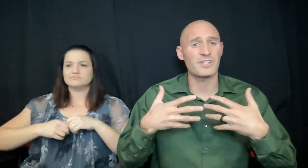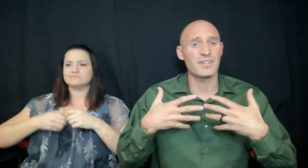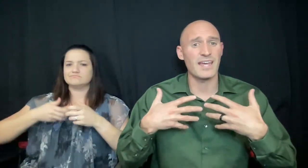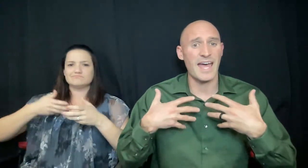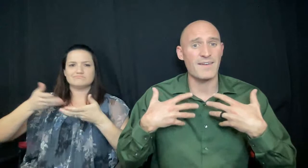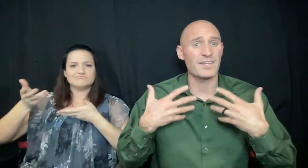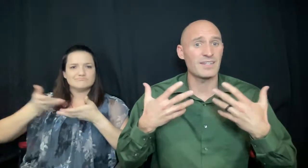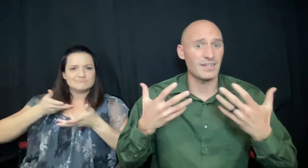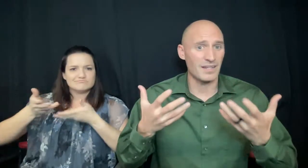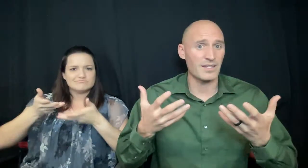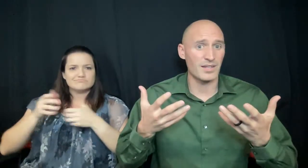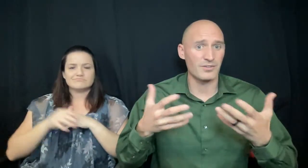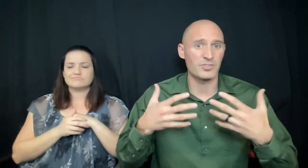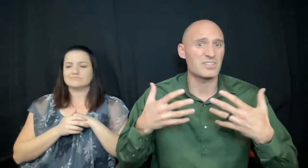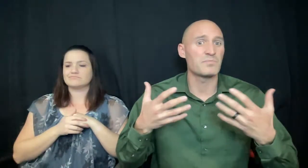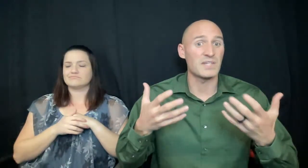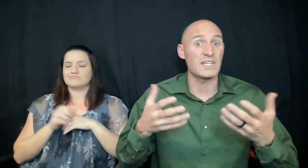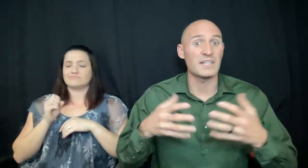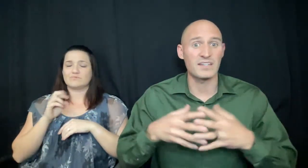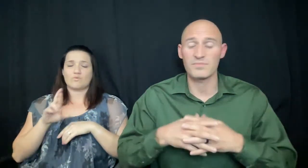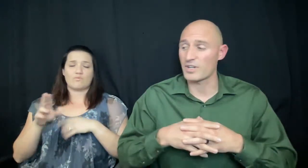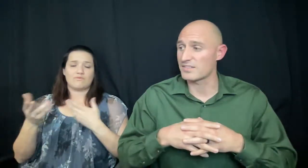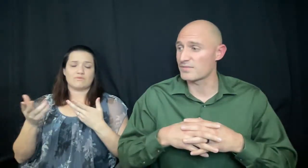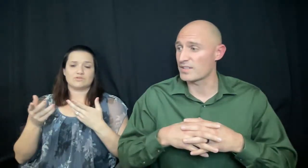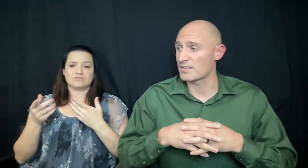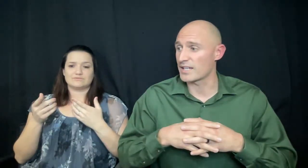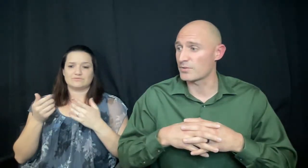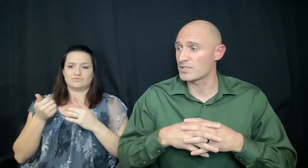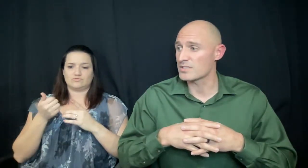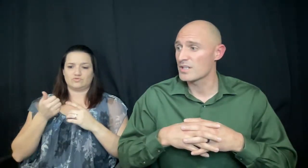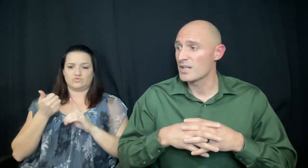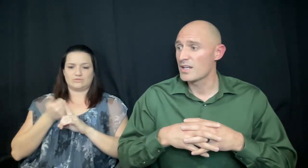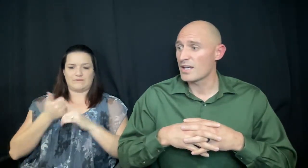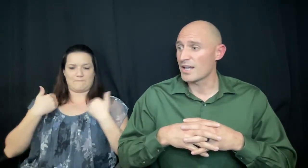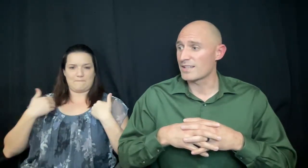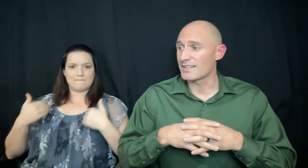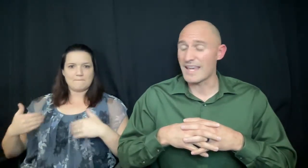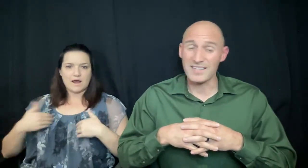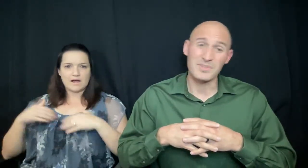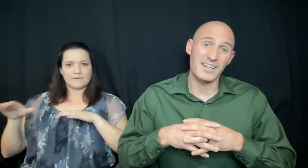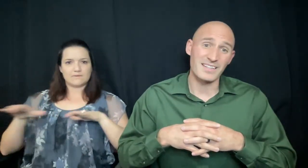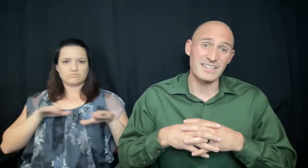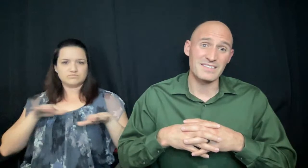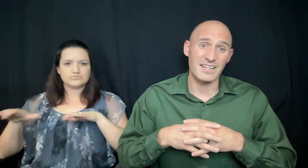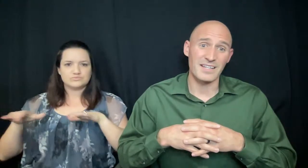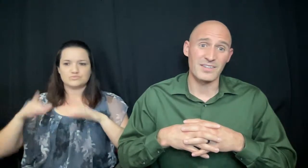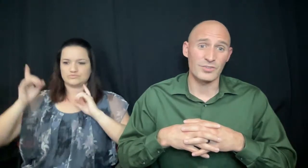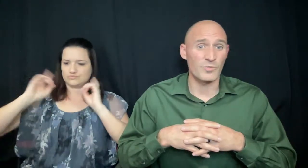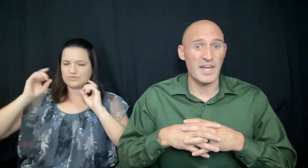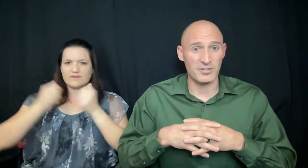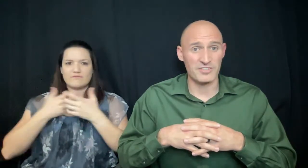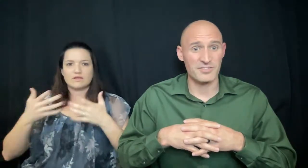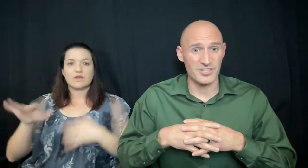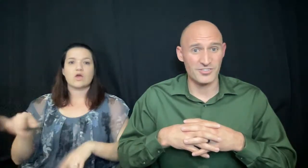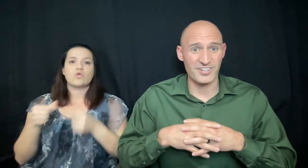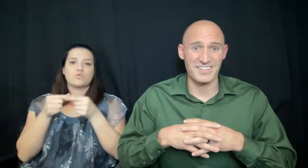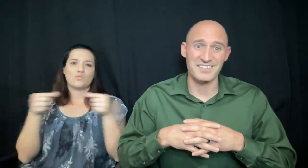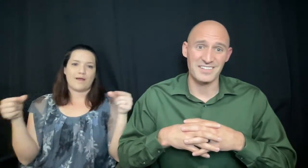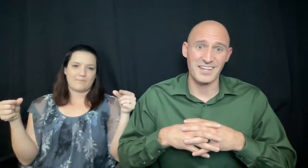generally having or just being expressive in the language. And last but not least, grammatical structure and